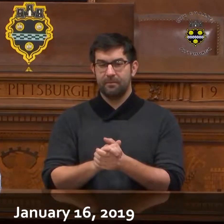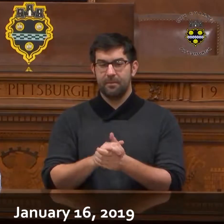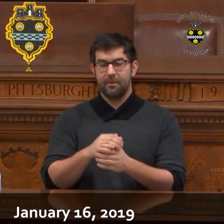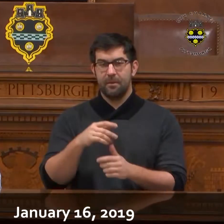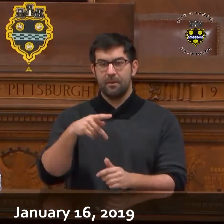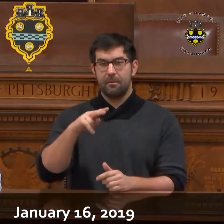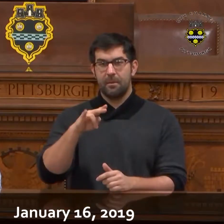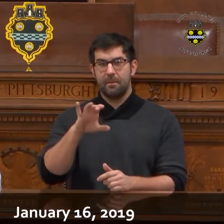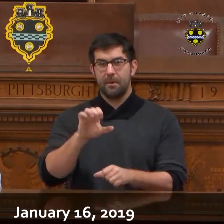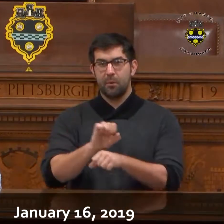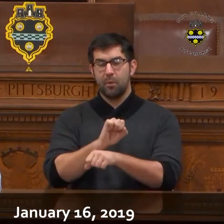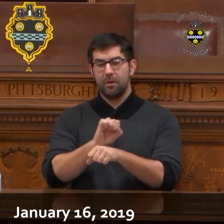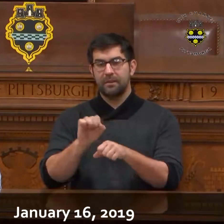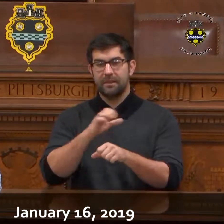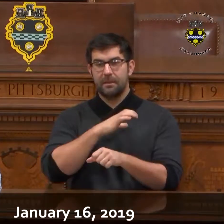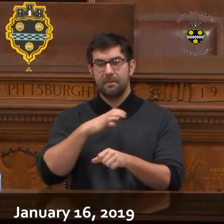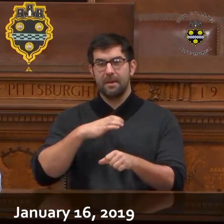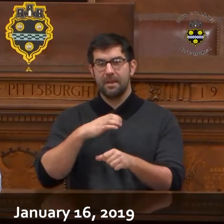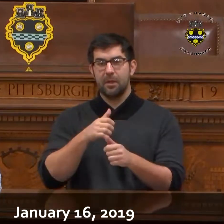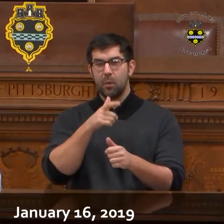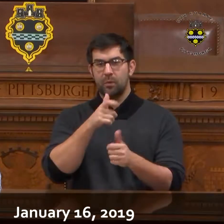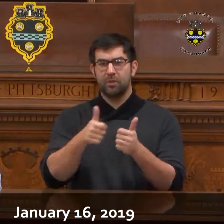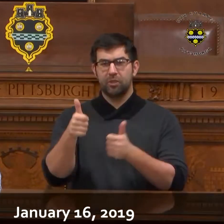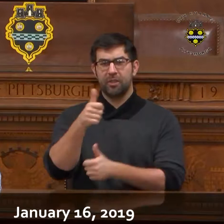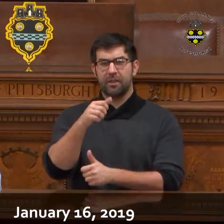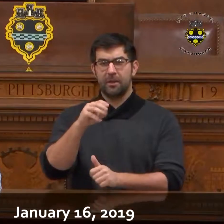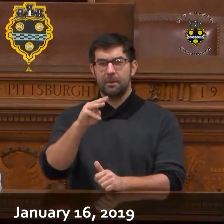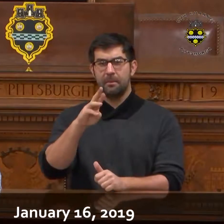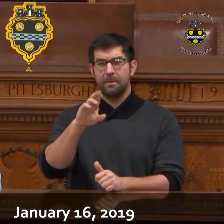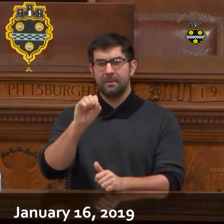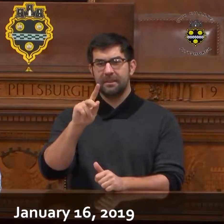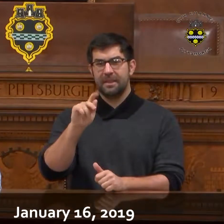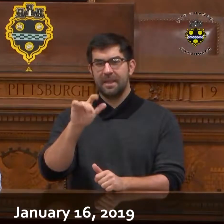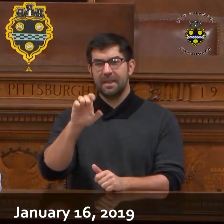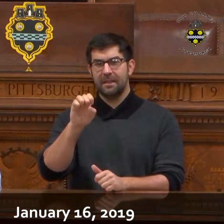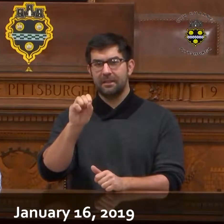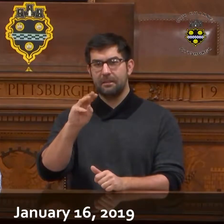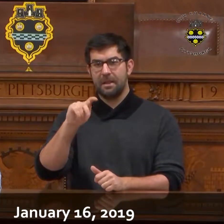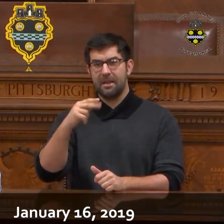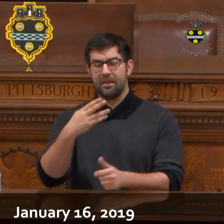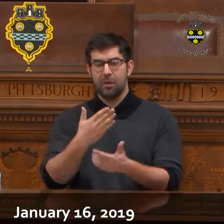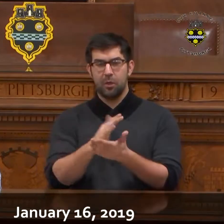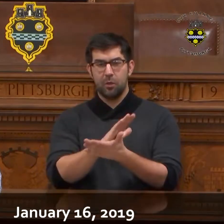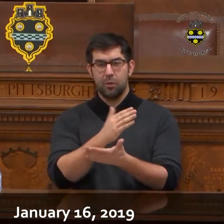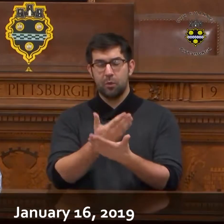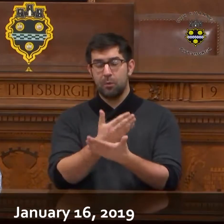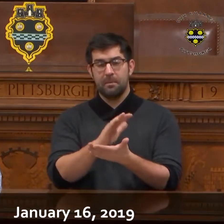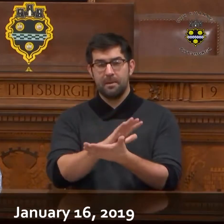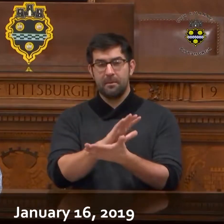Public Works Committee, Ms. Kell Smith is the chair. New paper,